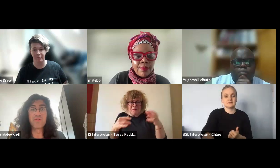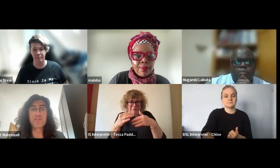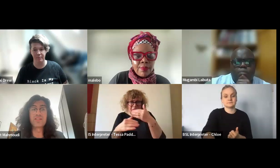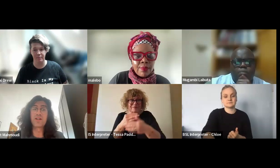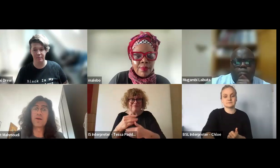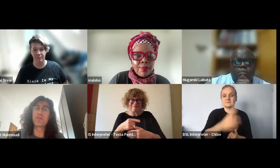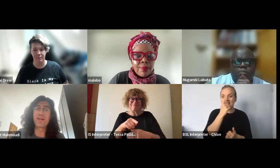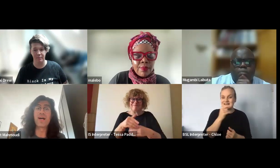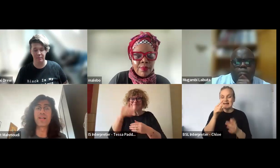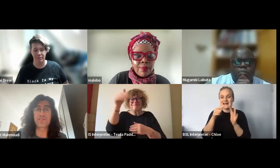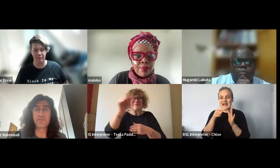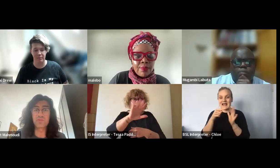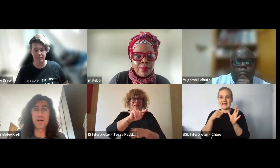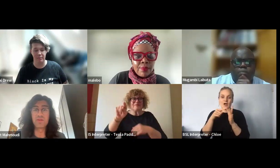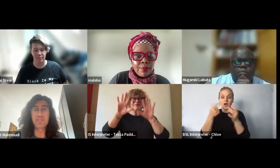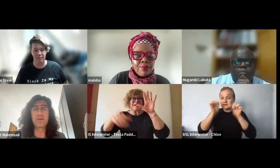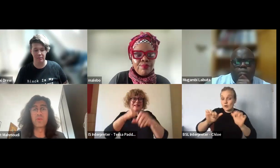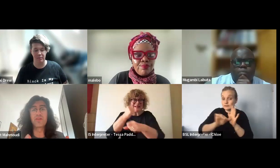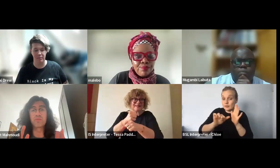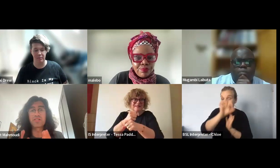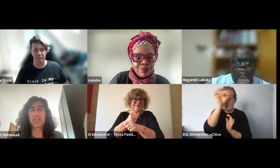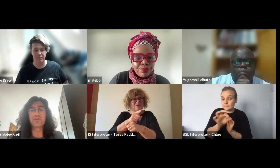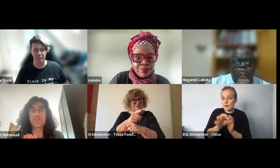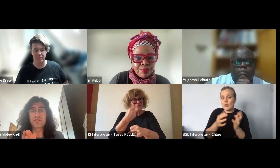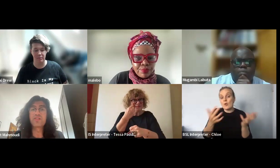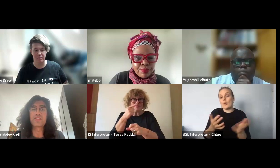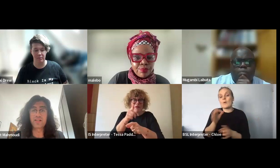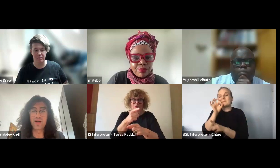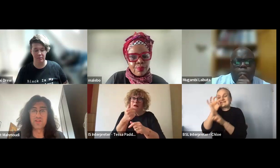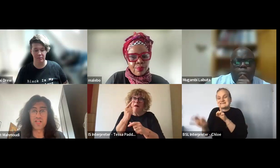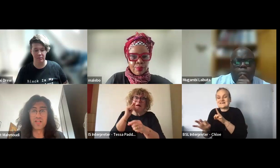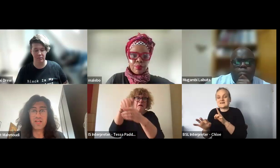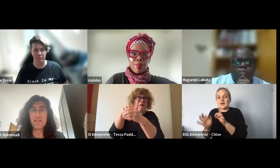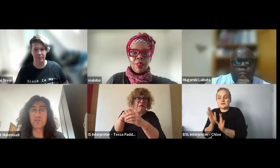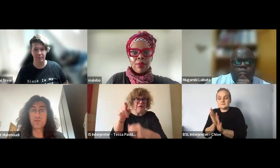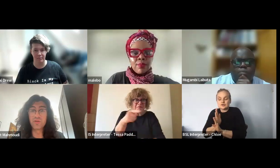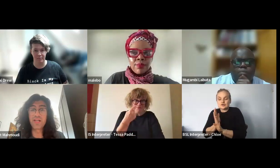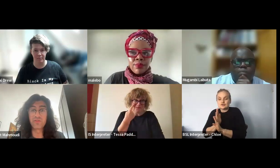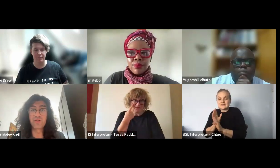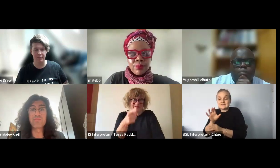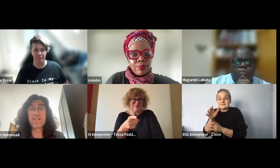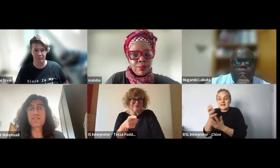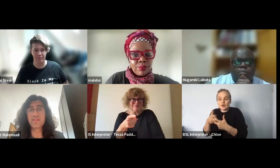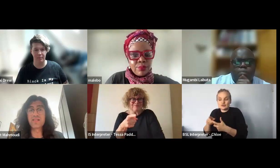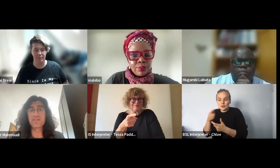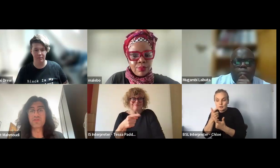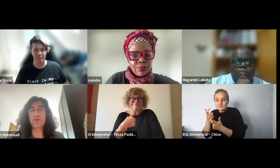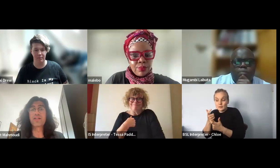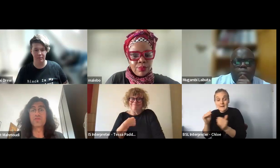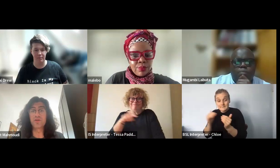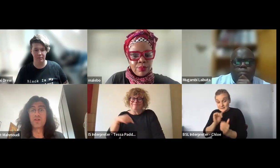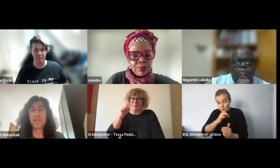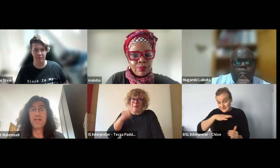these problems. It's not about whether AI can solve these problems. It's about whether a particular discrete technology that you're looking for that meets the needs